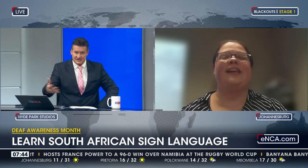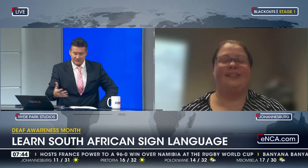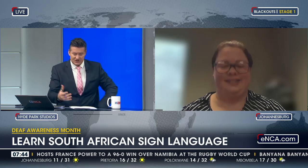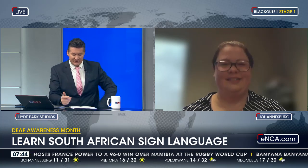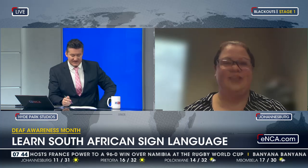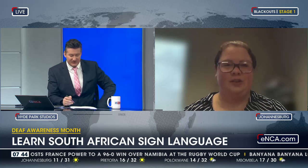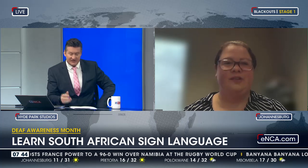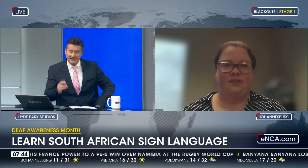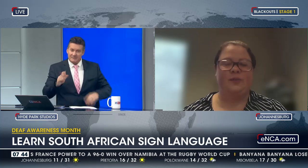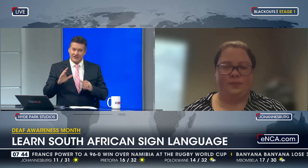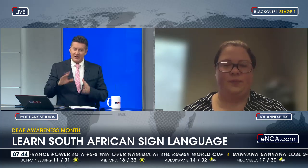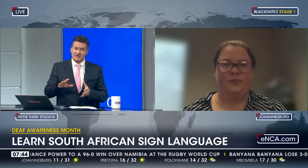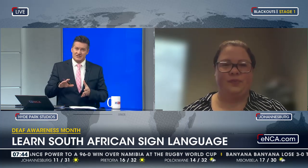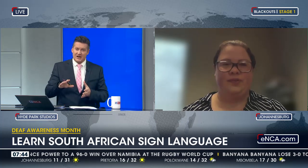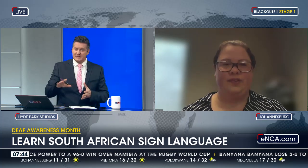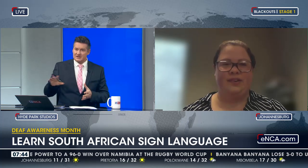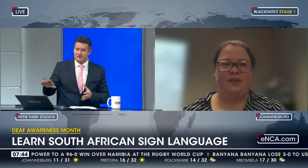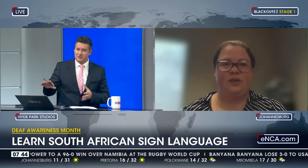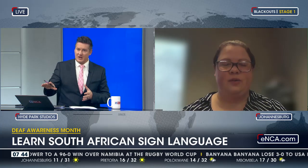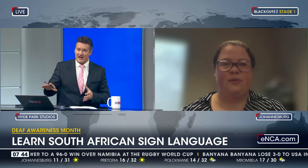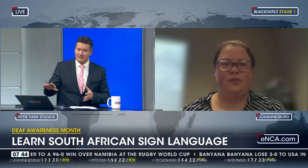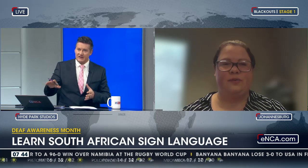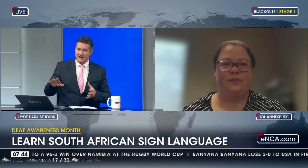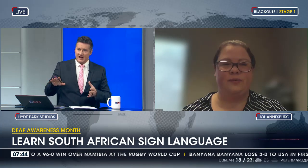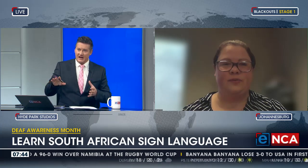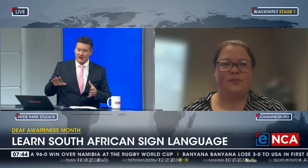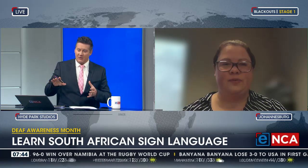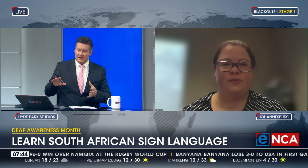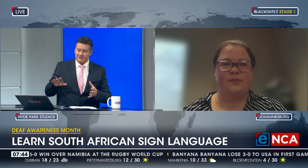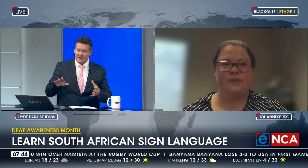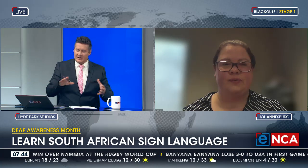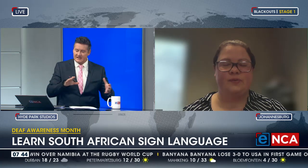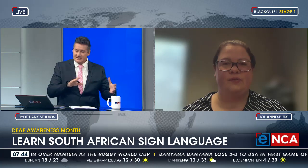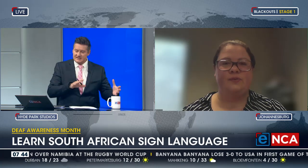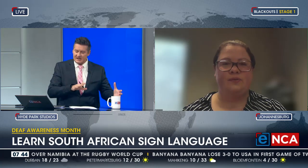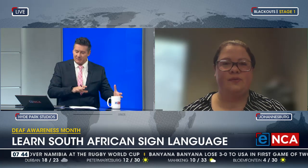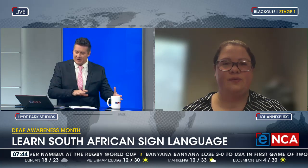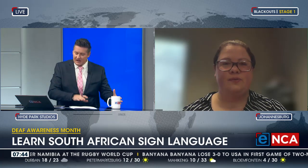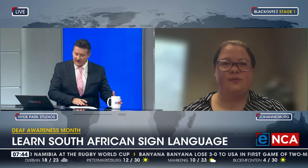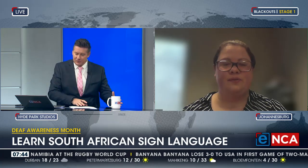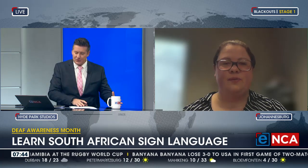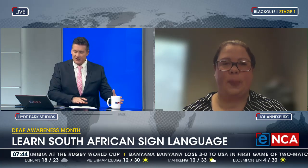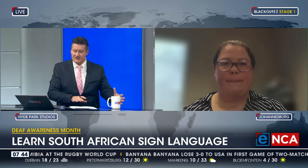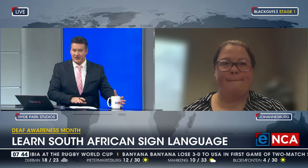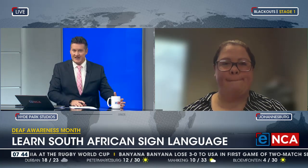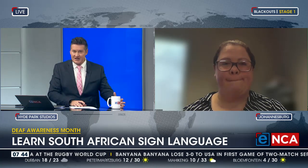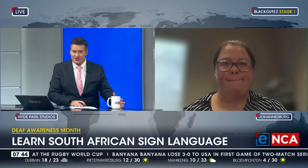I'm not sharing a secret. And the way she described it is often we'll have, when there's live broadcasts on a